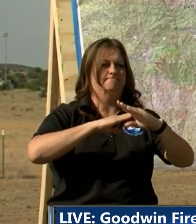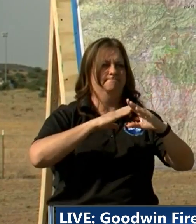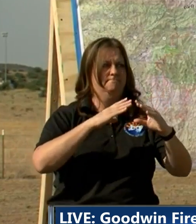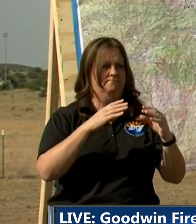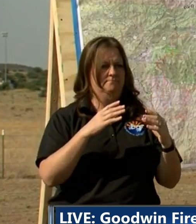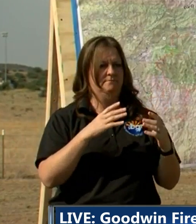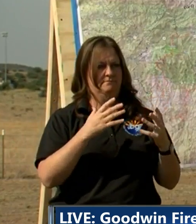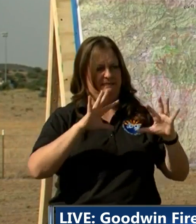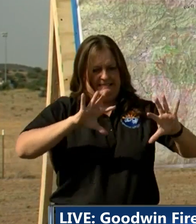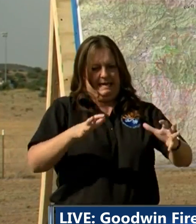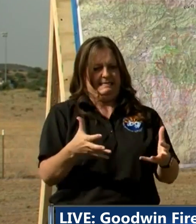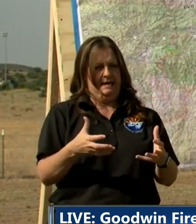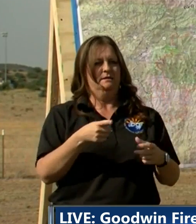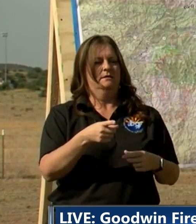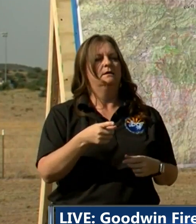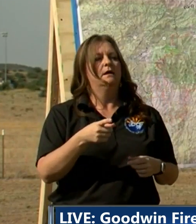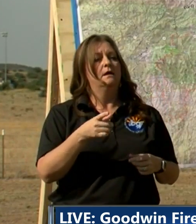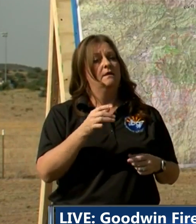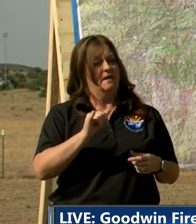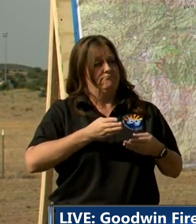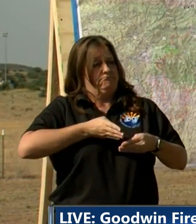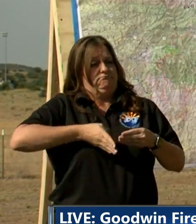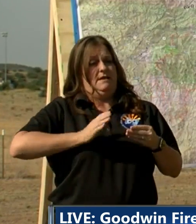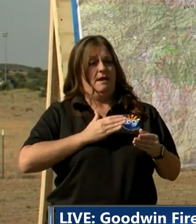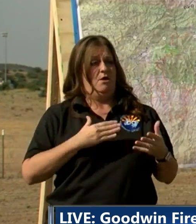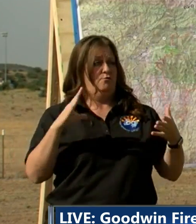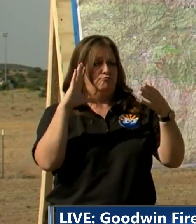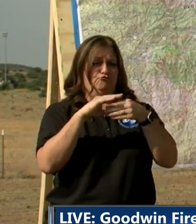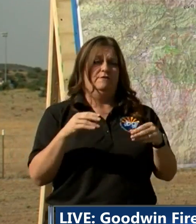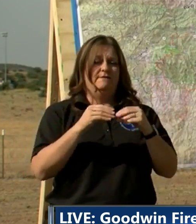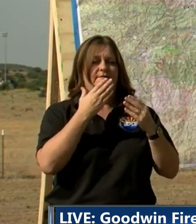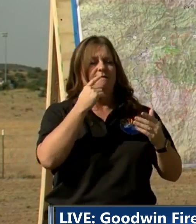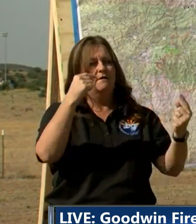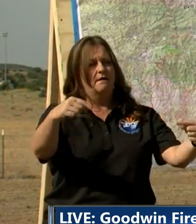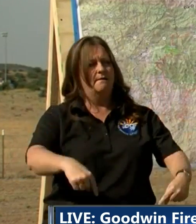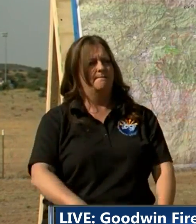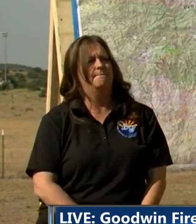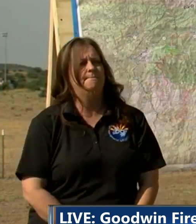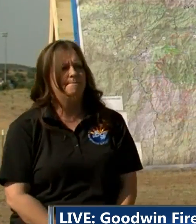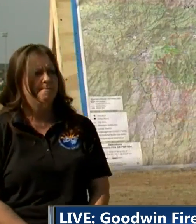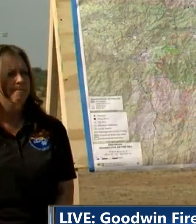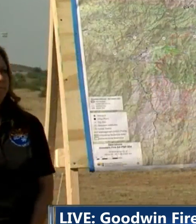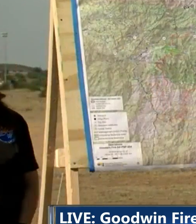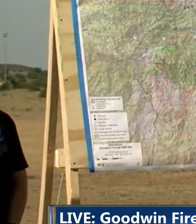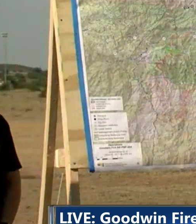That concludes our briefing. Thank you for being here. Thank you.